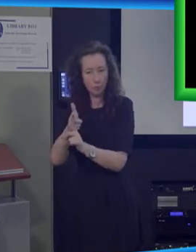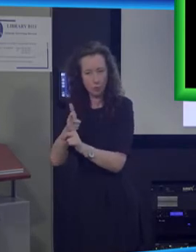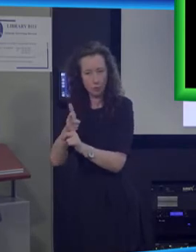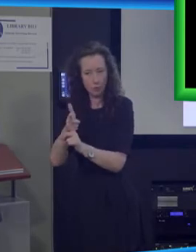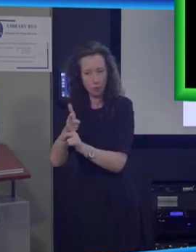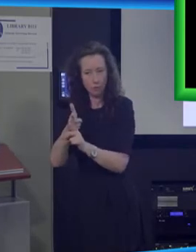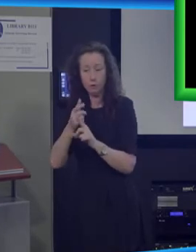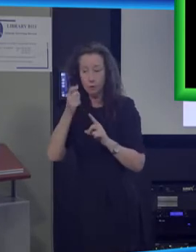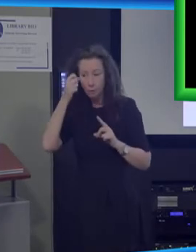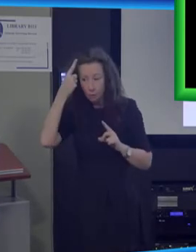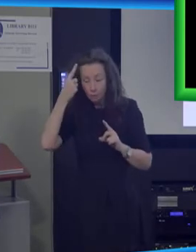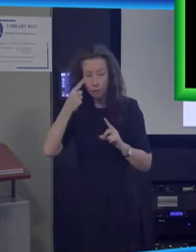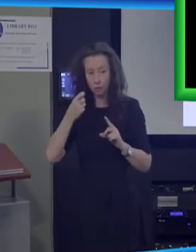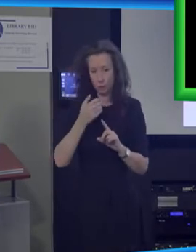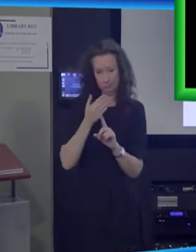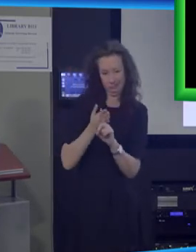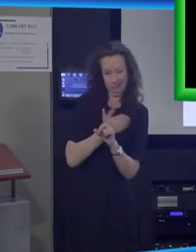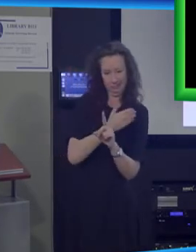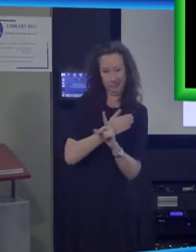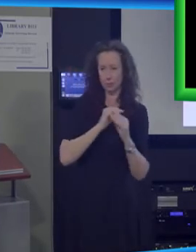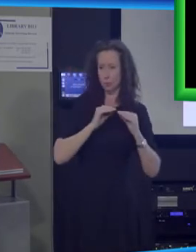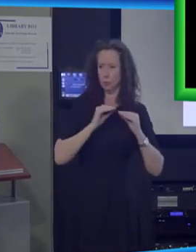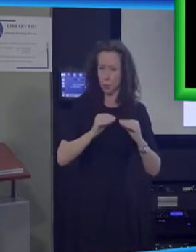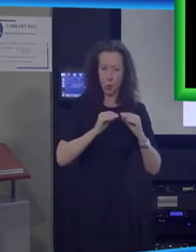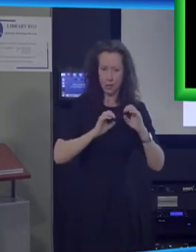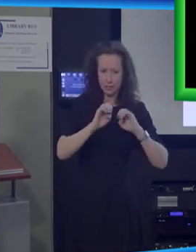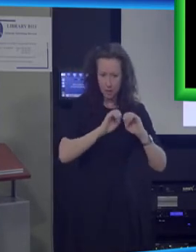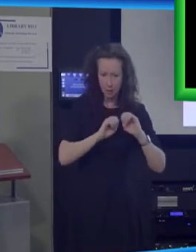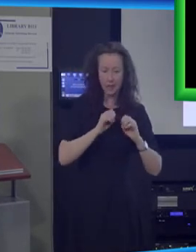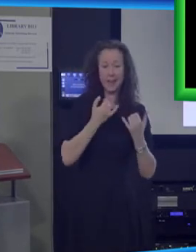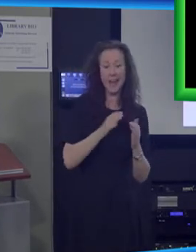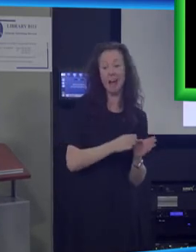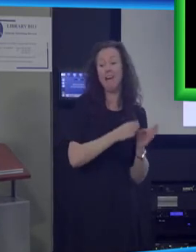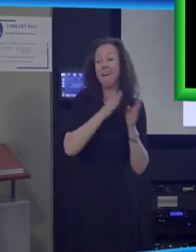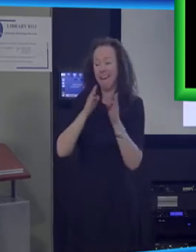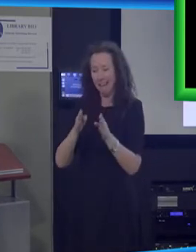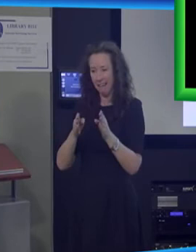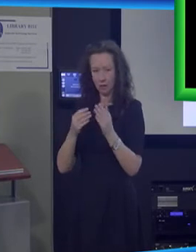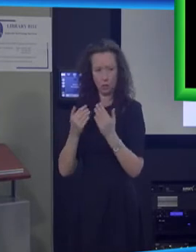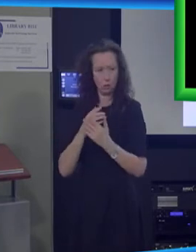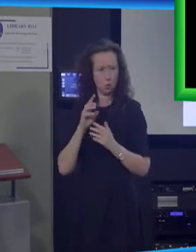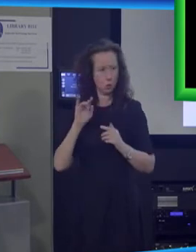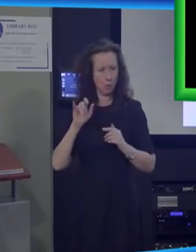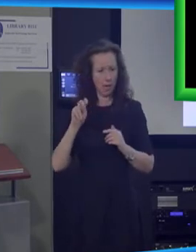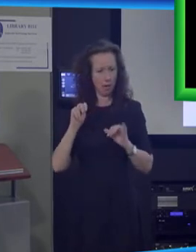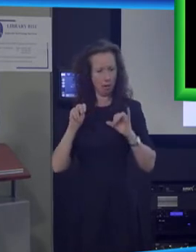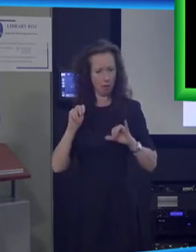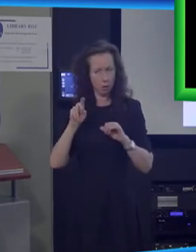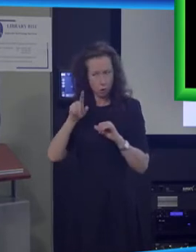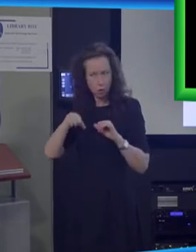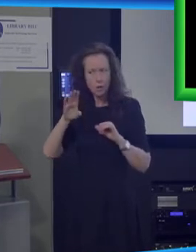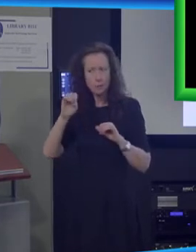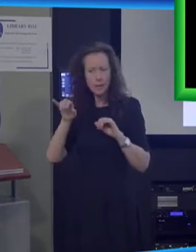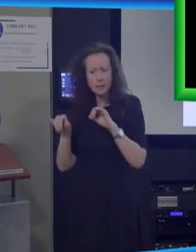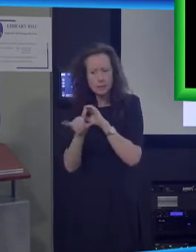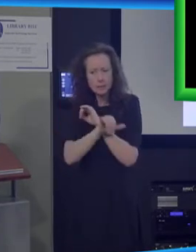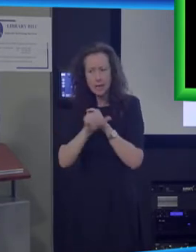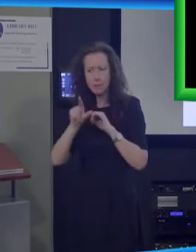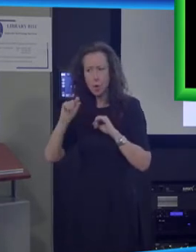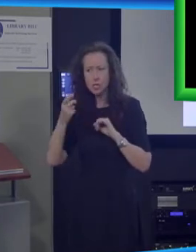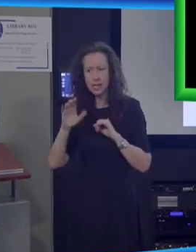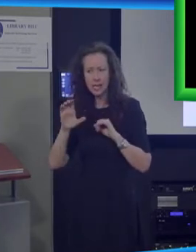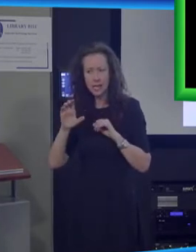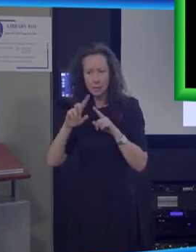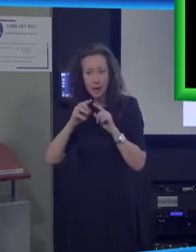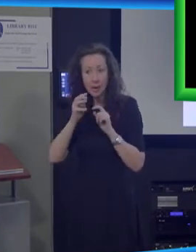were not taught how to design experiments. The underlying logic should be the same, but the materials are different.